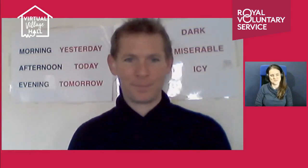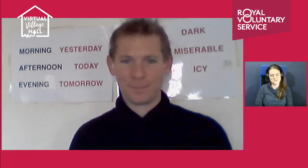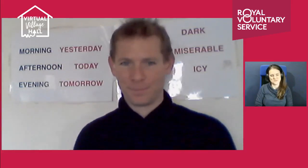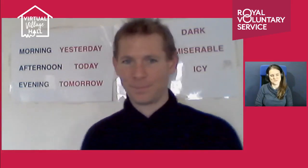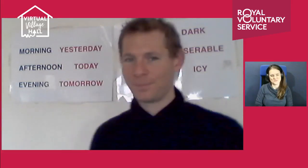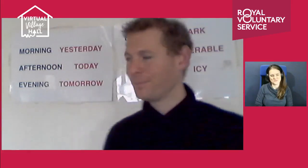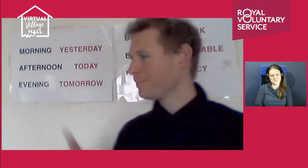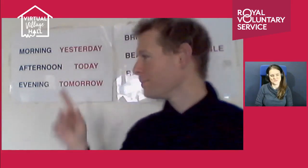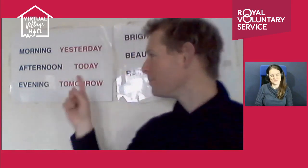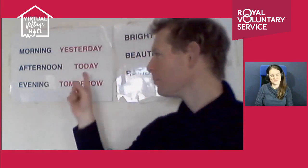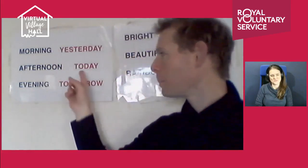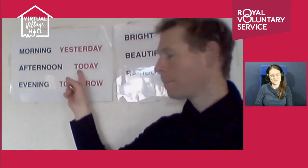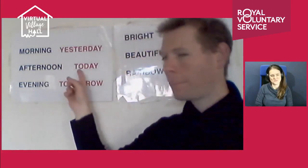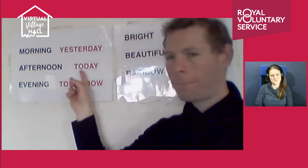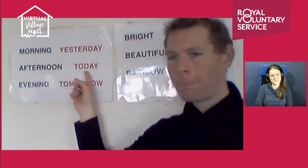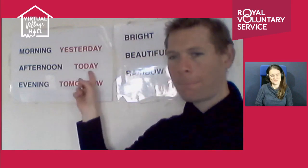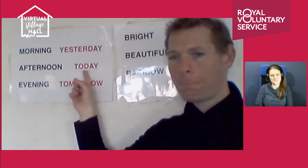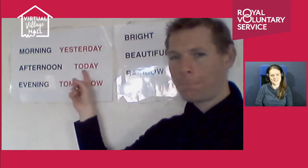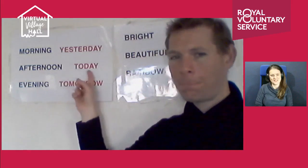Tomorrow.